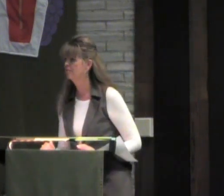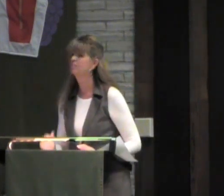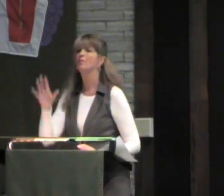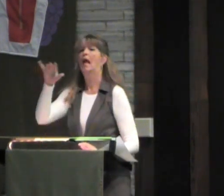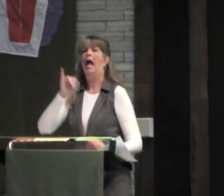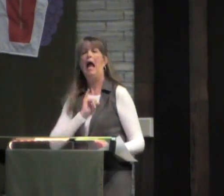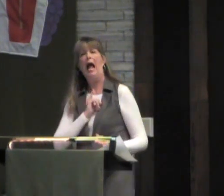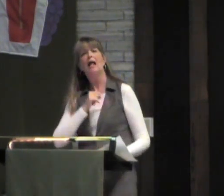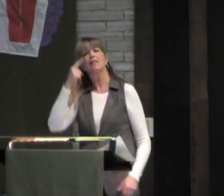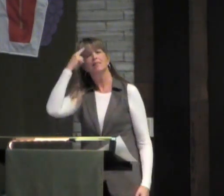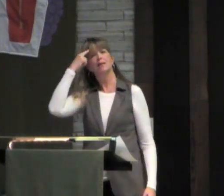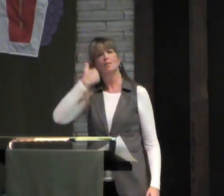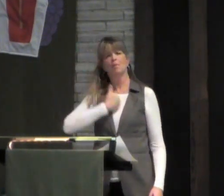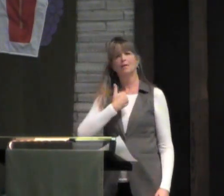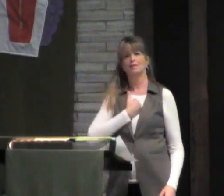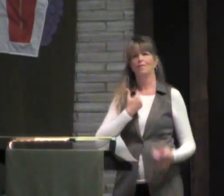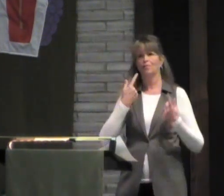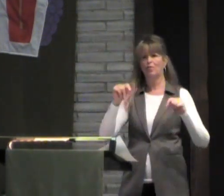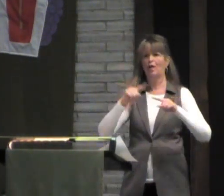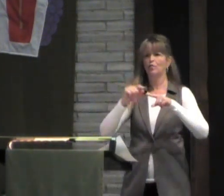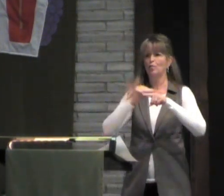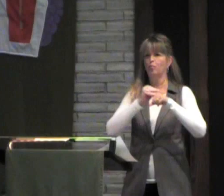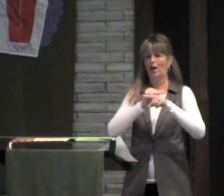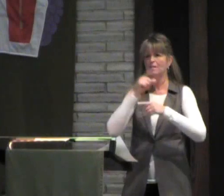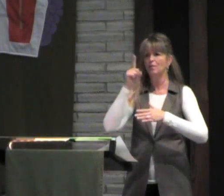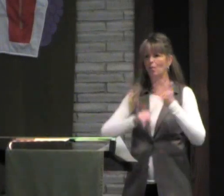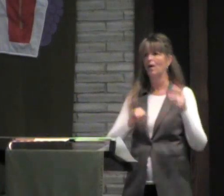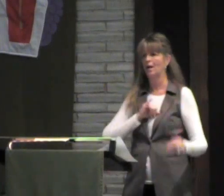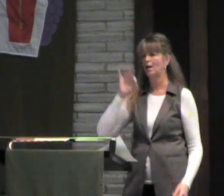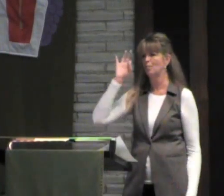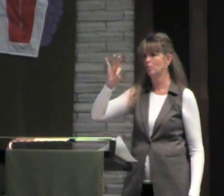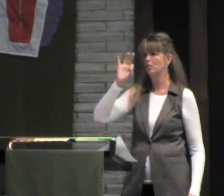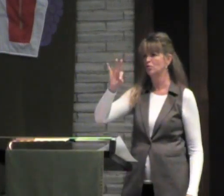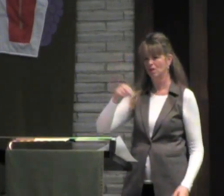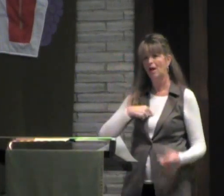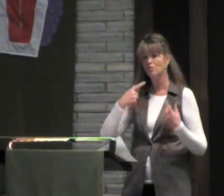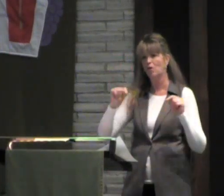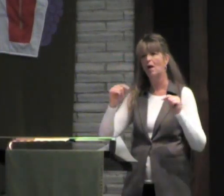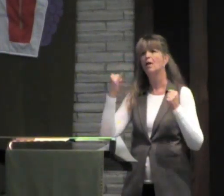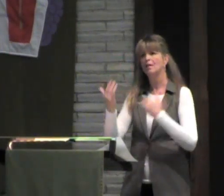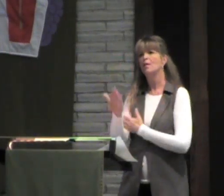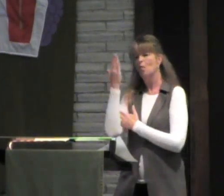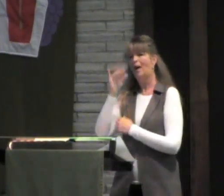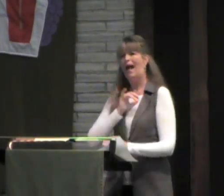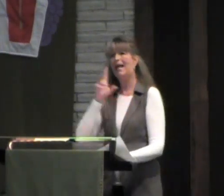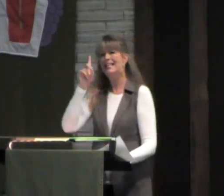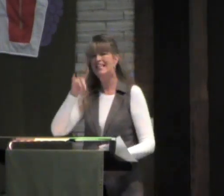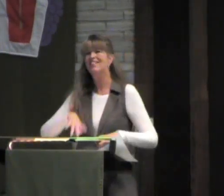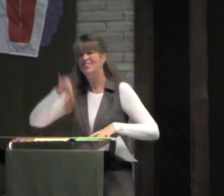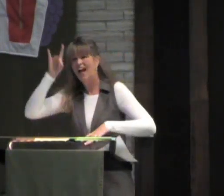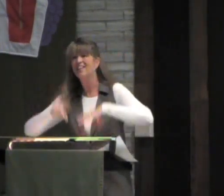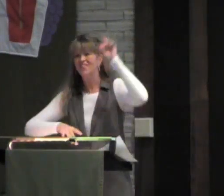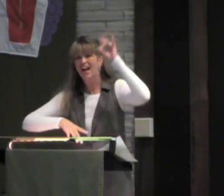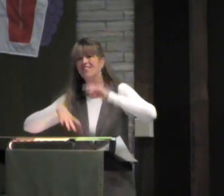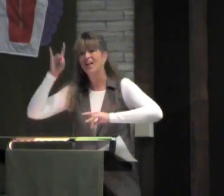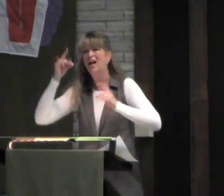skill. And I think to myself, I try to practice whenever I'm preaching. I try, like this morning, I did